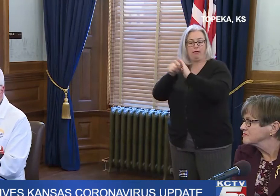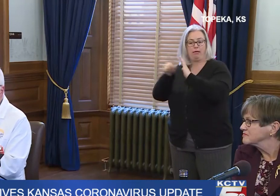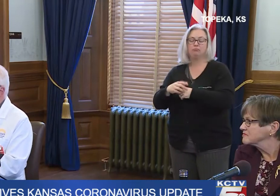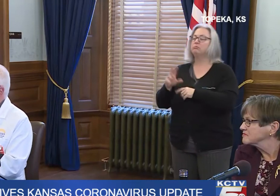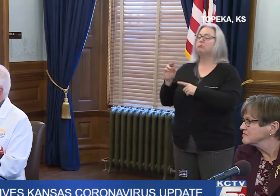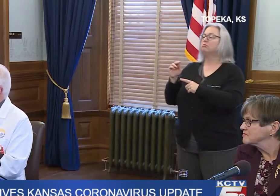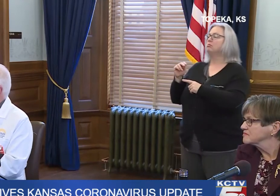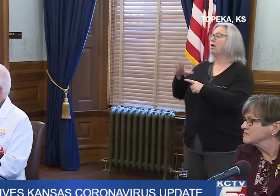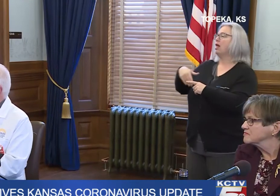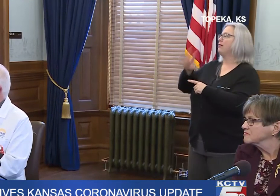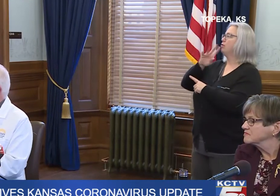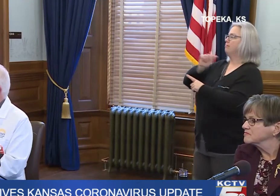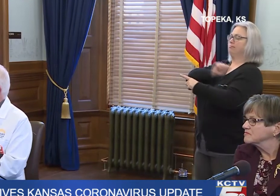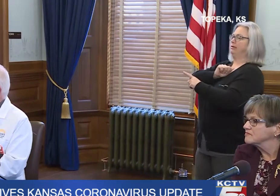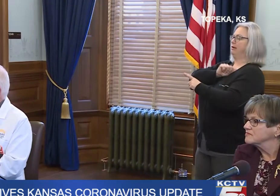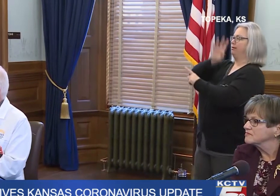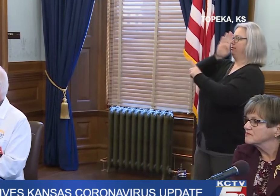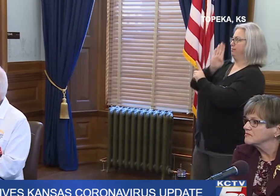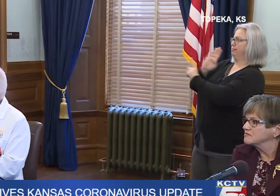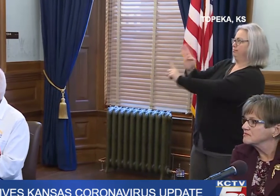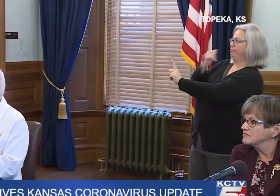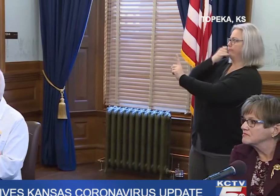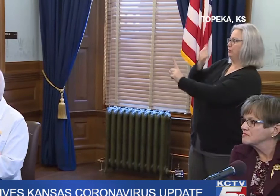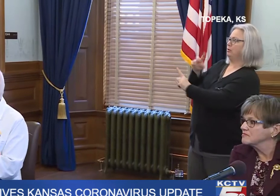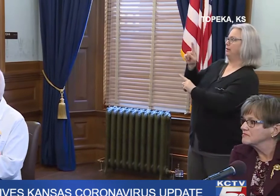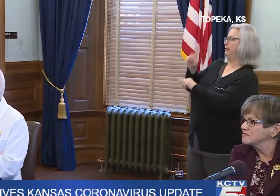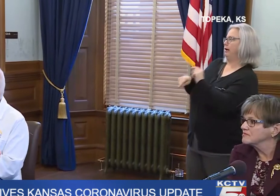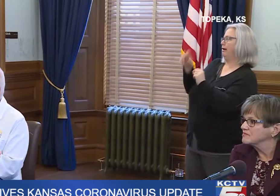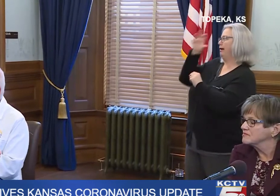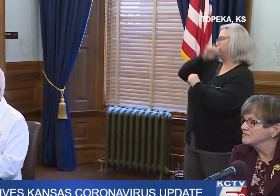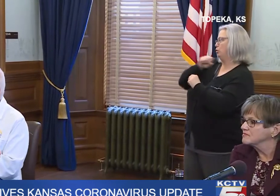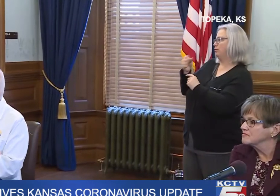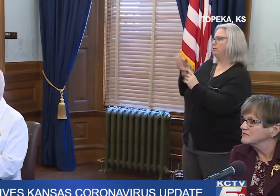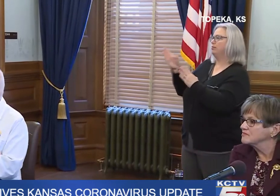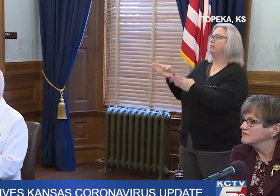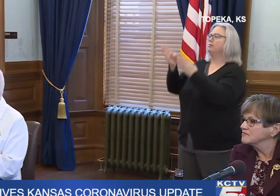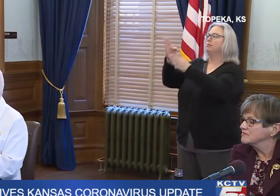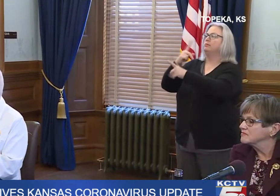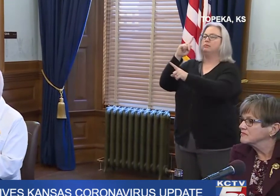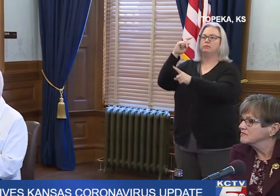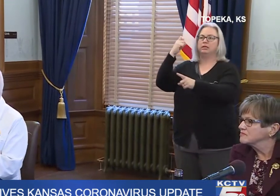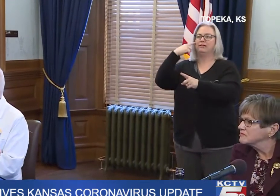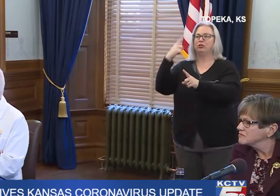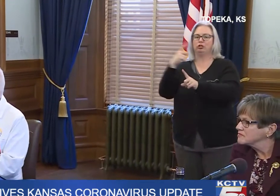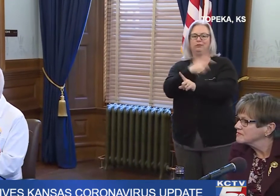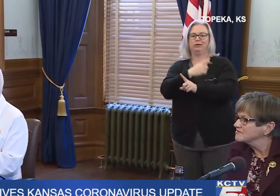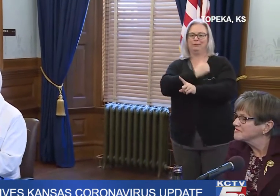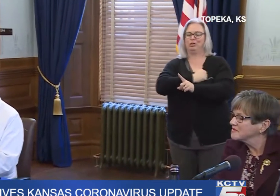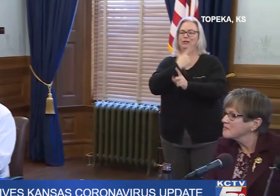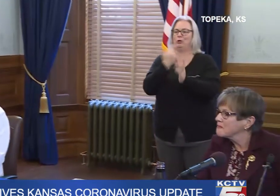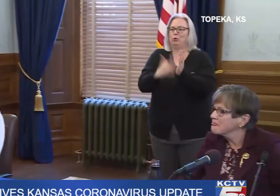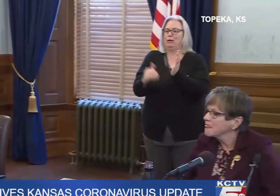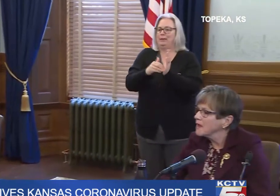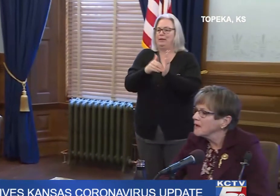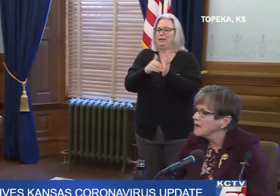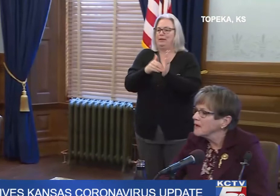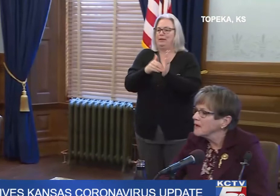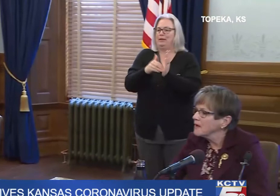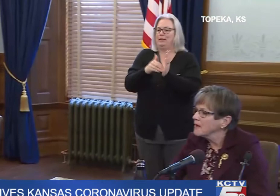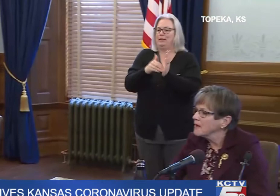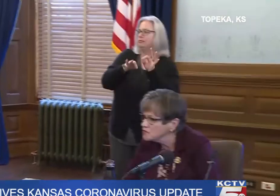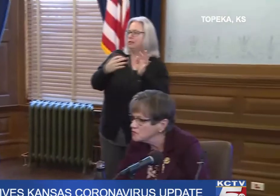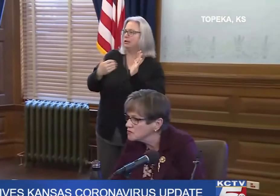I haven't talked to them myself, so I really can't second guess on that. Governor, I'm sorry to make you repeat yourself, but I wonder if you can